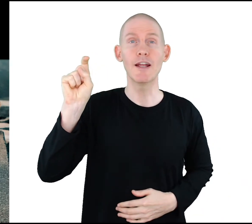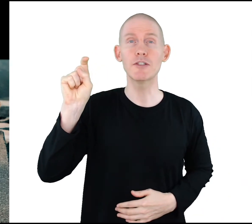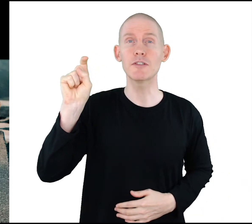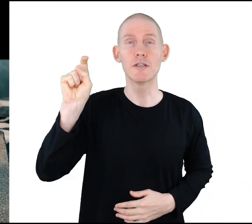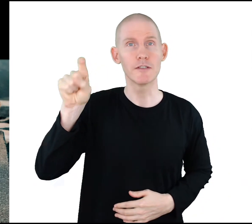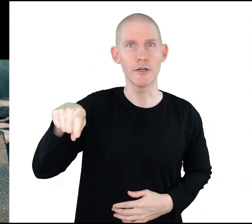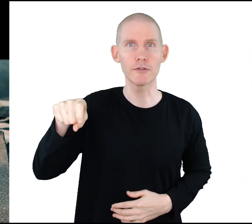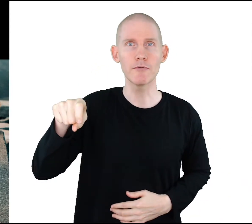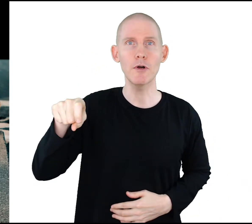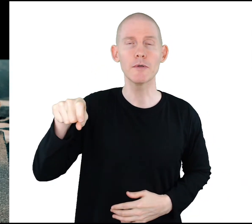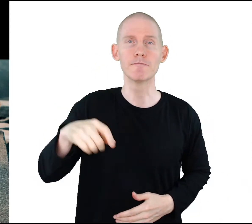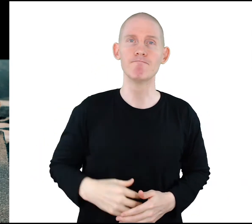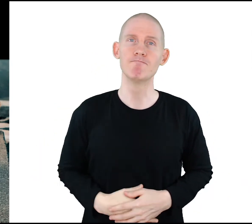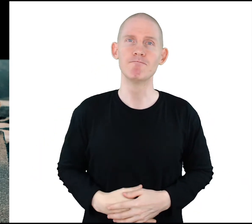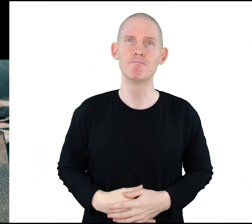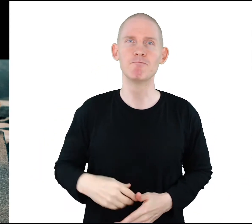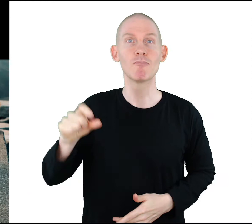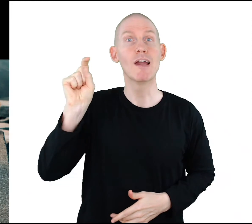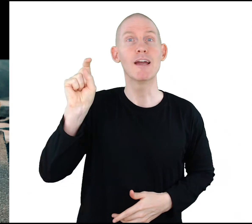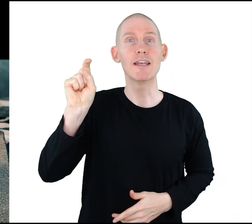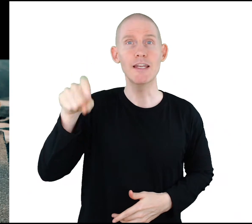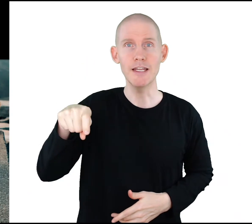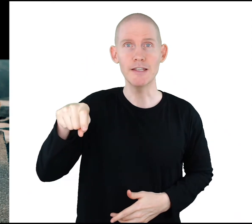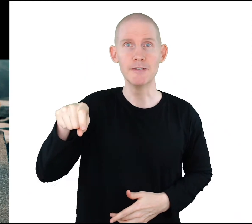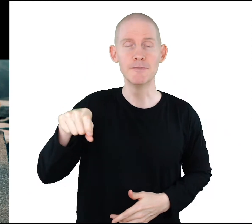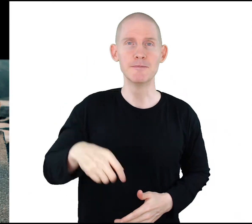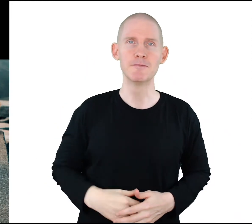just tilt it forward. Need.